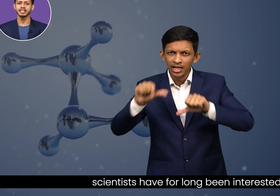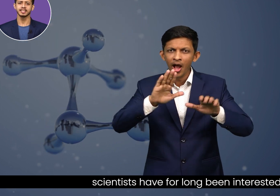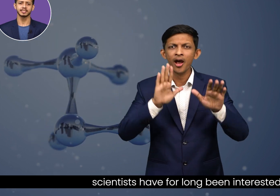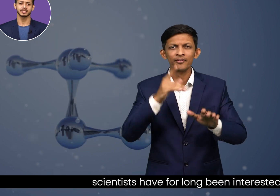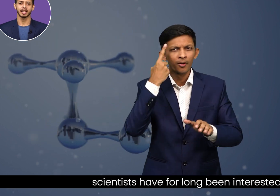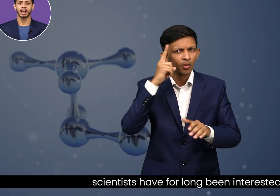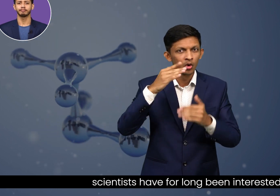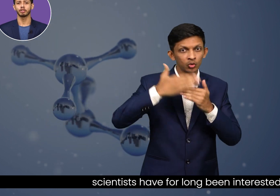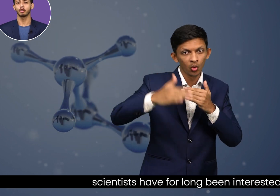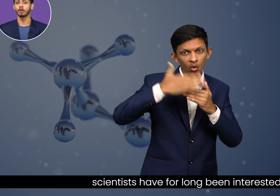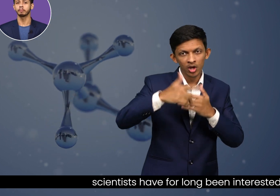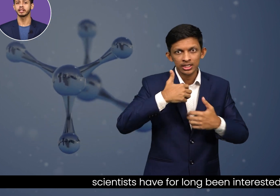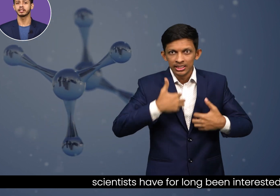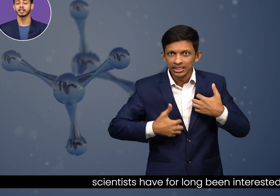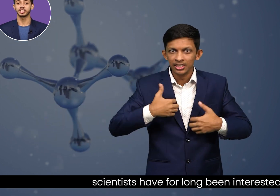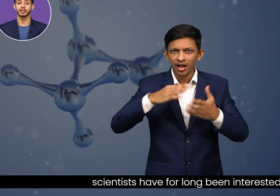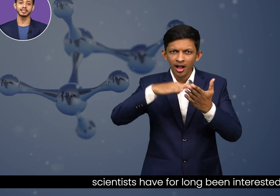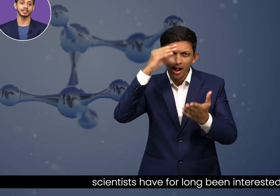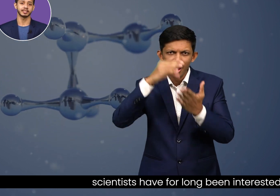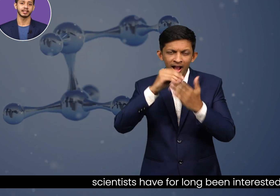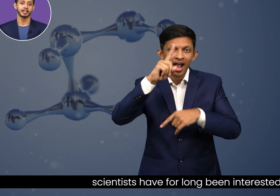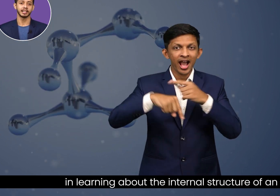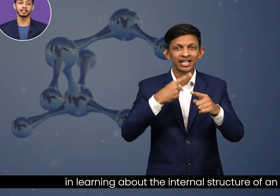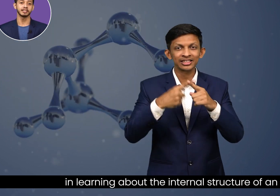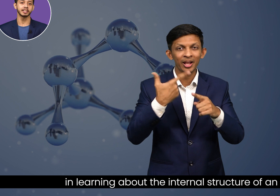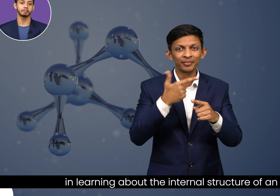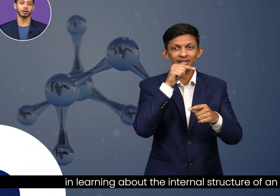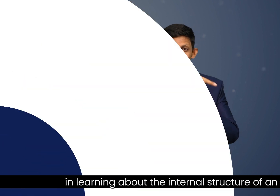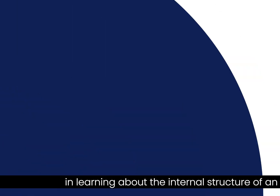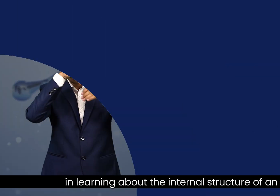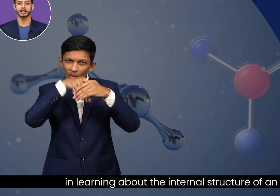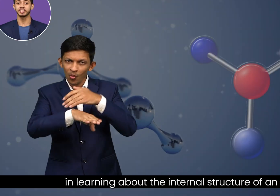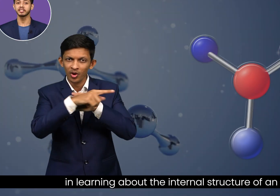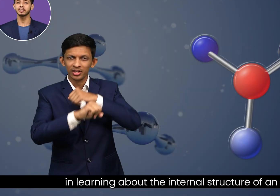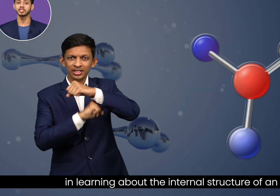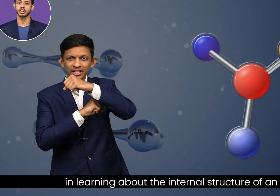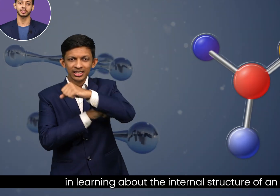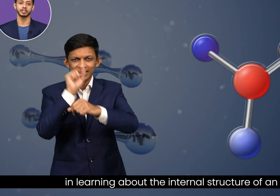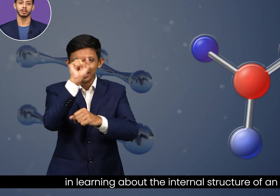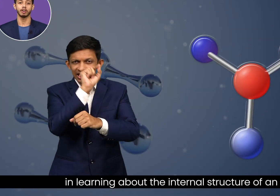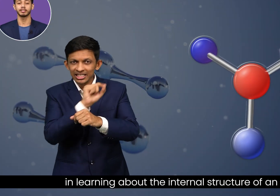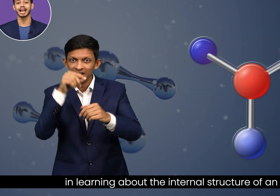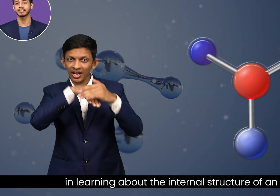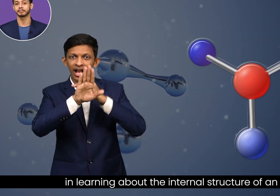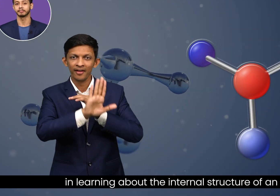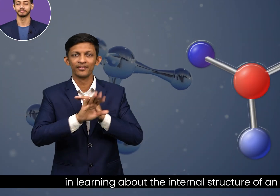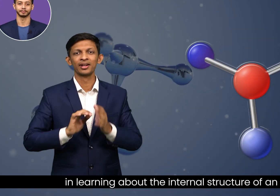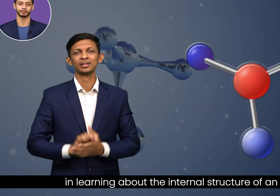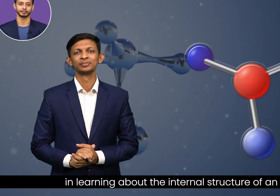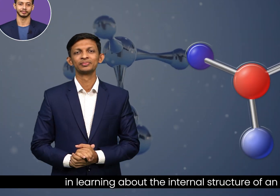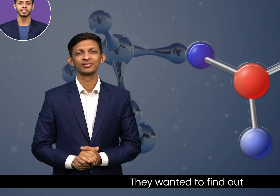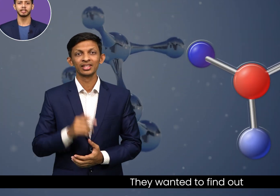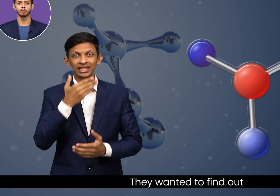Scientists have for long been interested in learning about the internal structure of an atom.